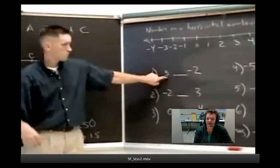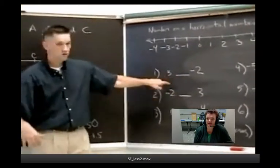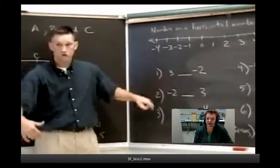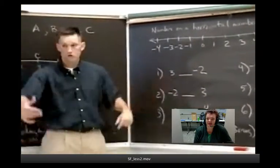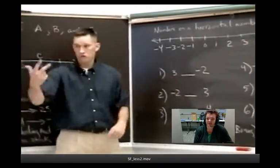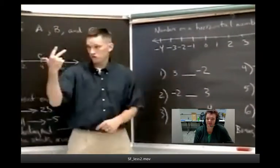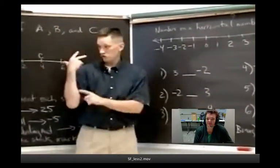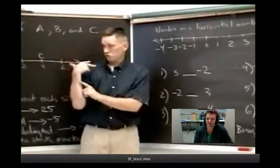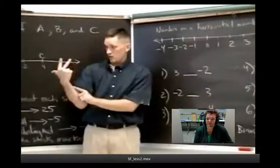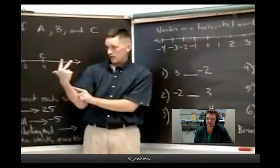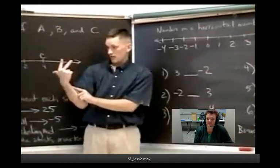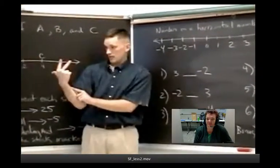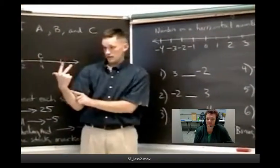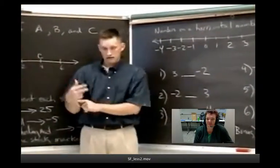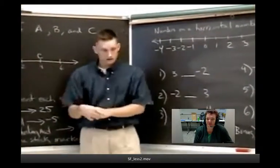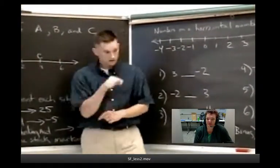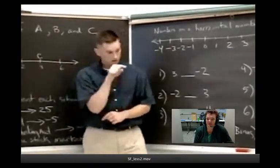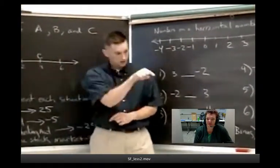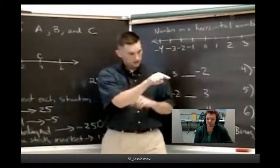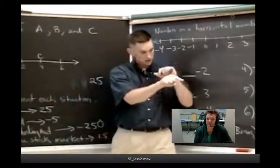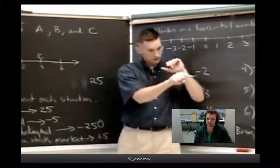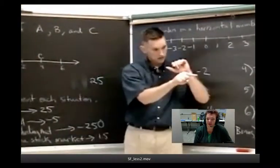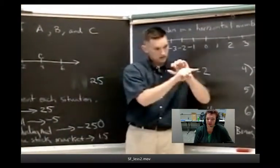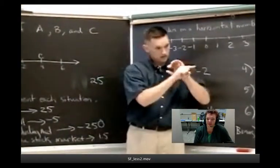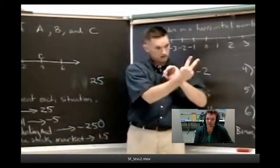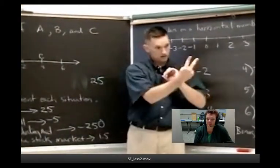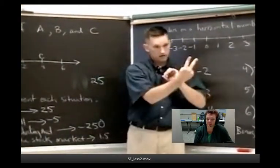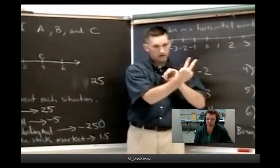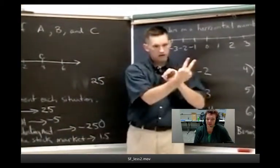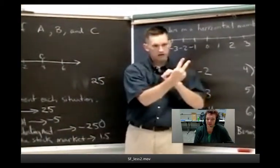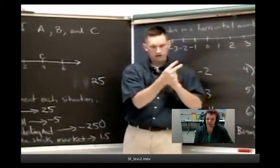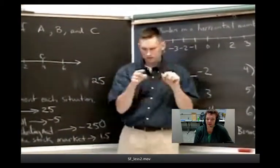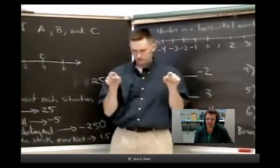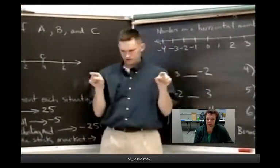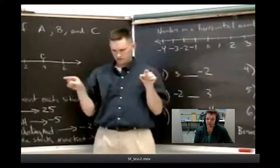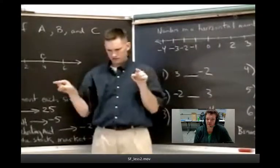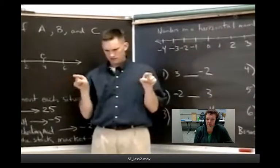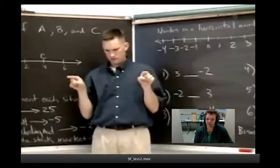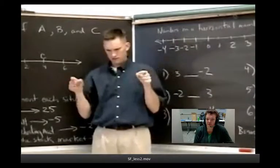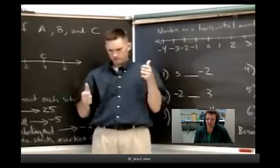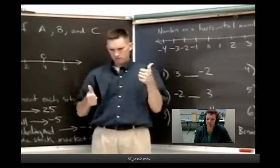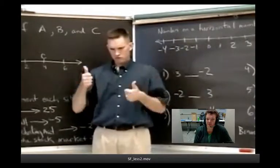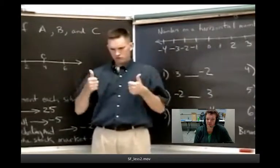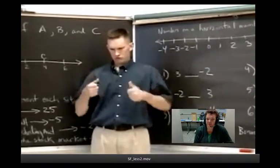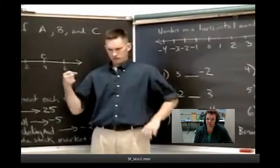Okay, now you have 3 and -2.